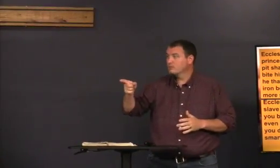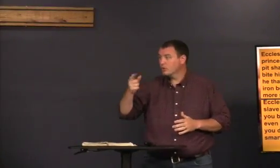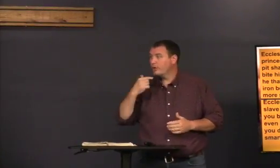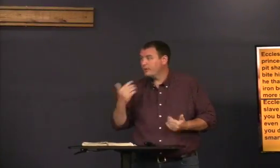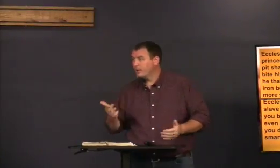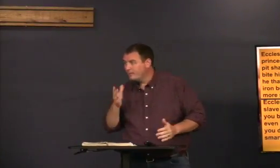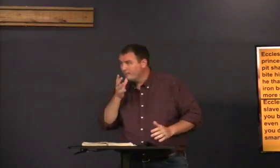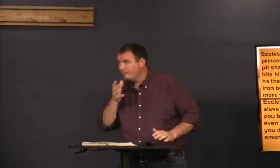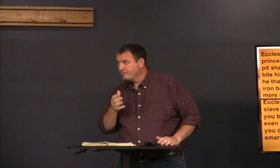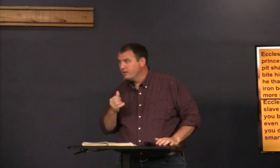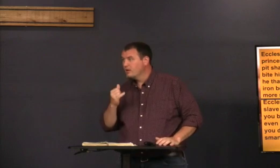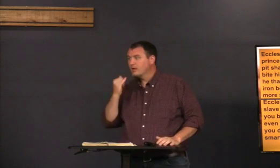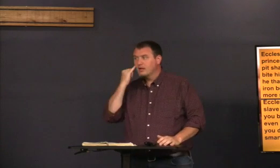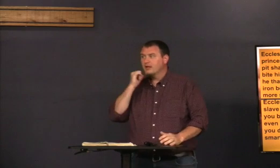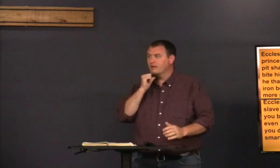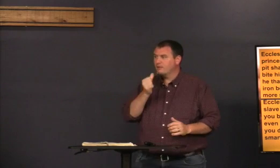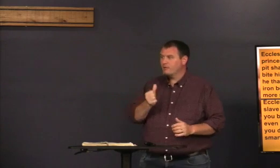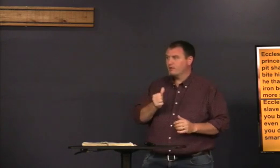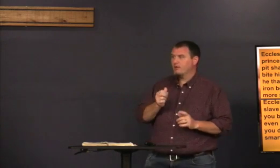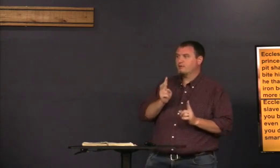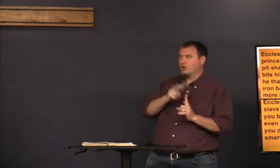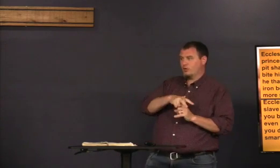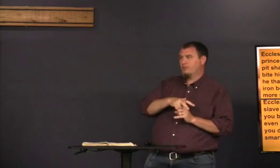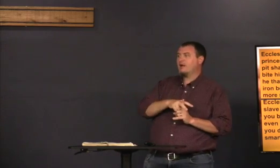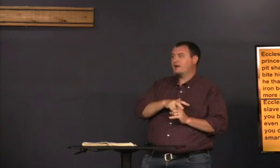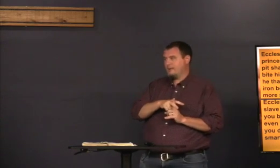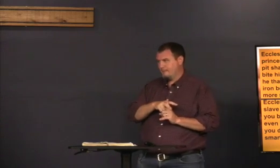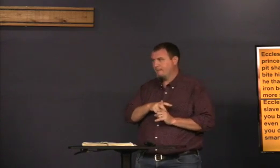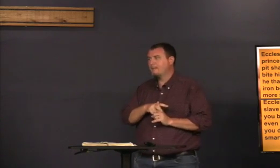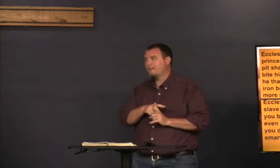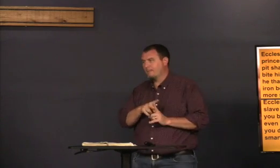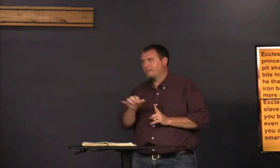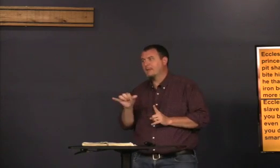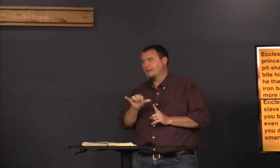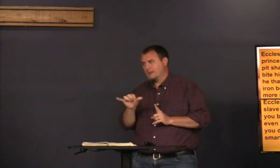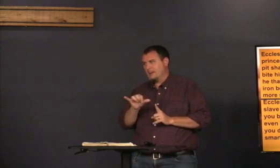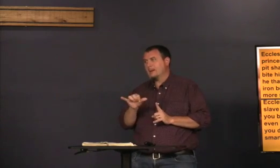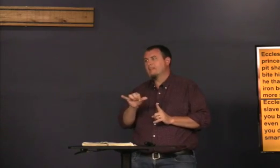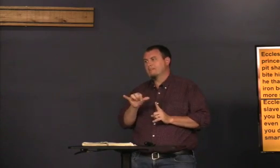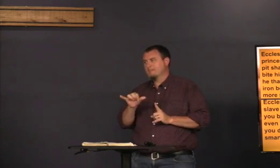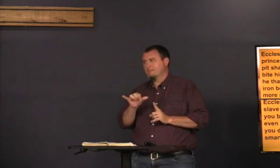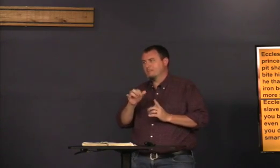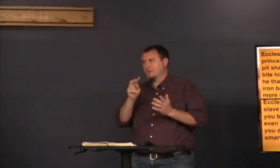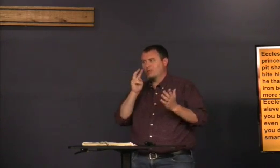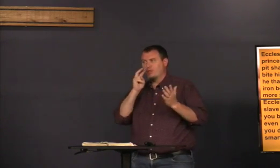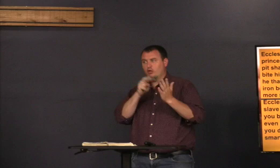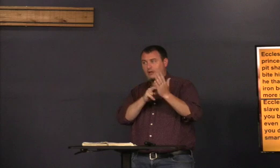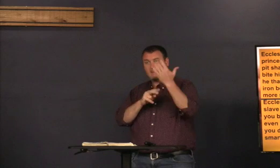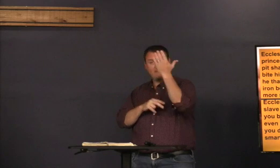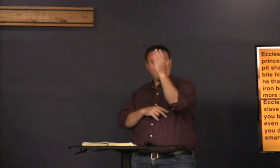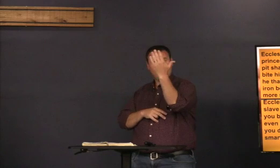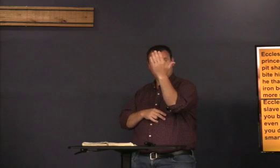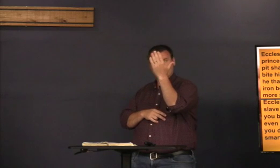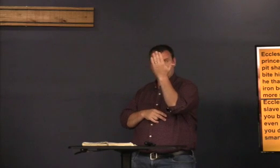Go ahead, Mom. Don't lie. We don't lie. It's like looking in the mirror.